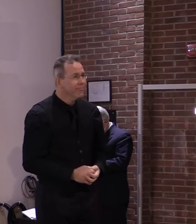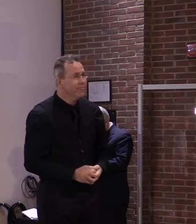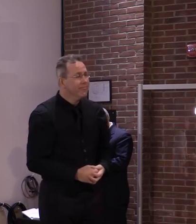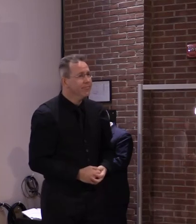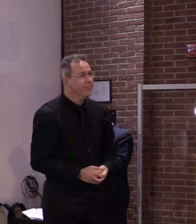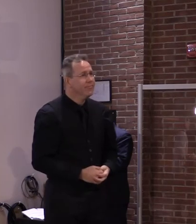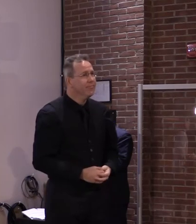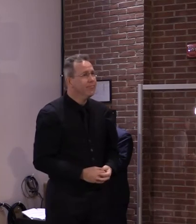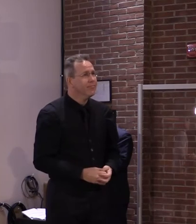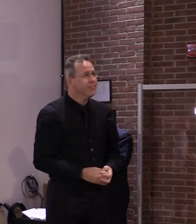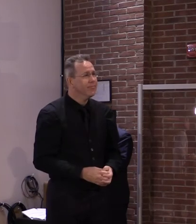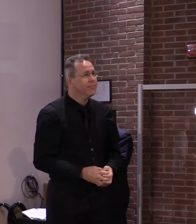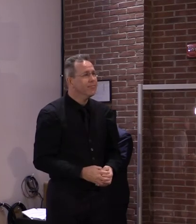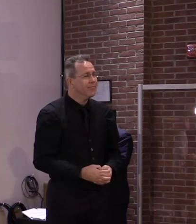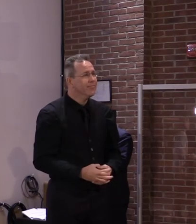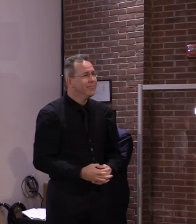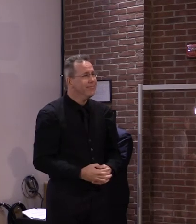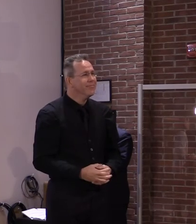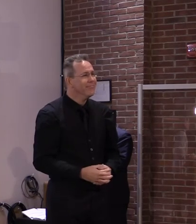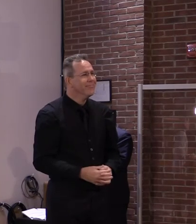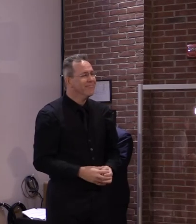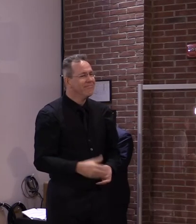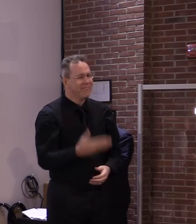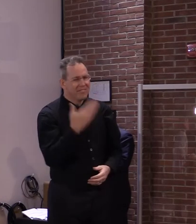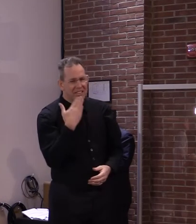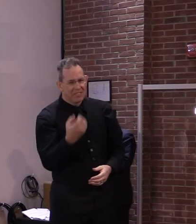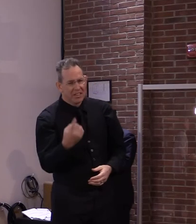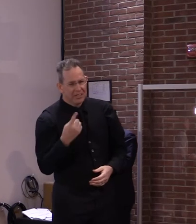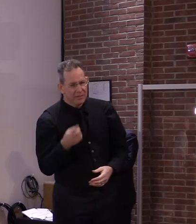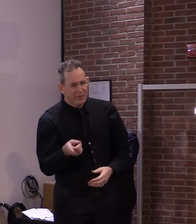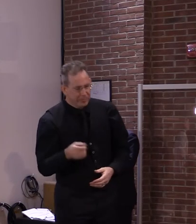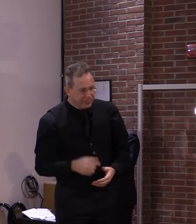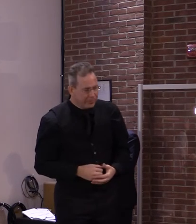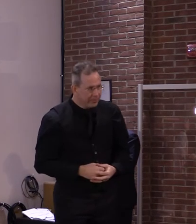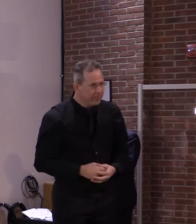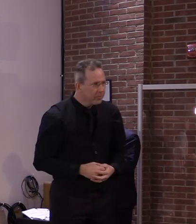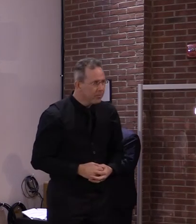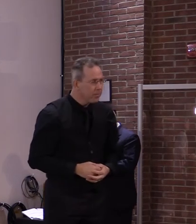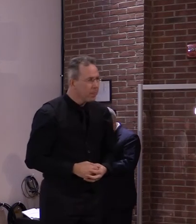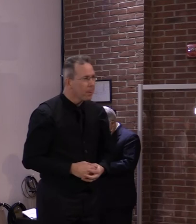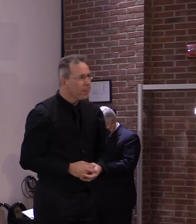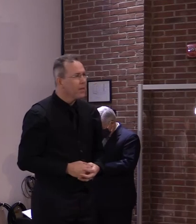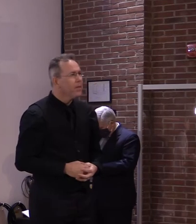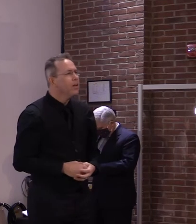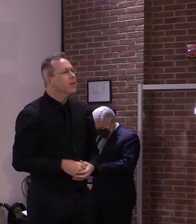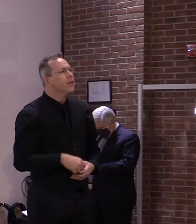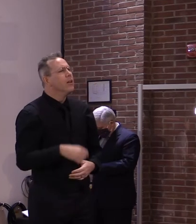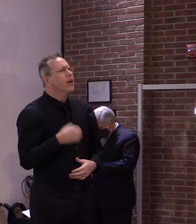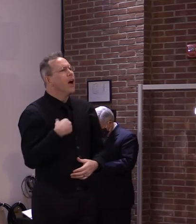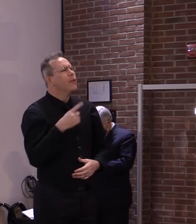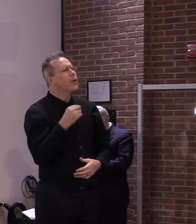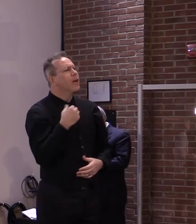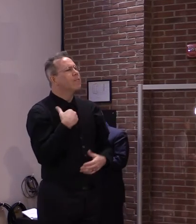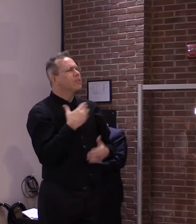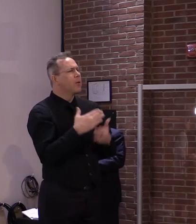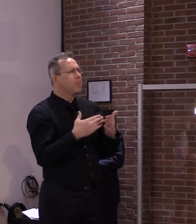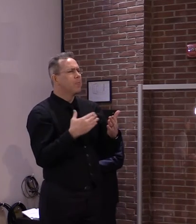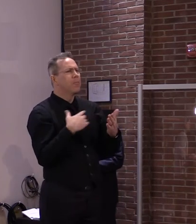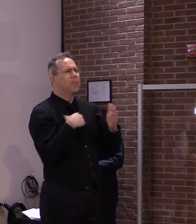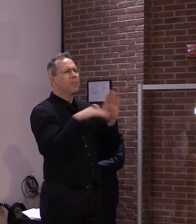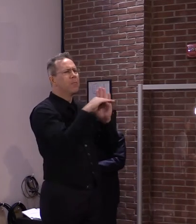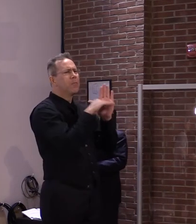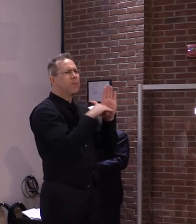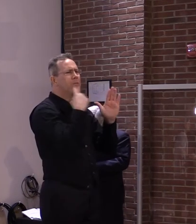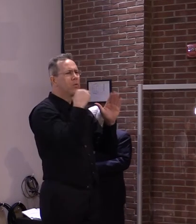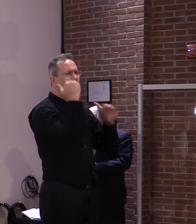uh thank you for that question so there there are some opportunities for adults to participate particularly in in group instruction